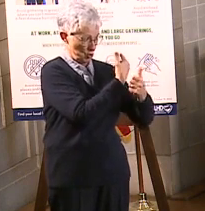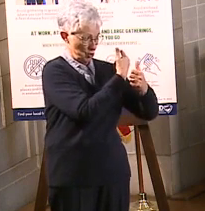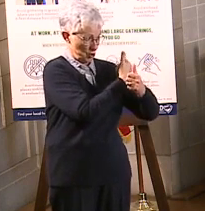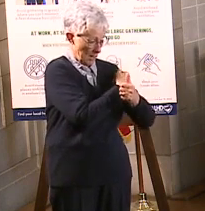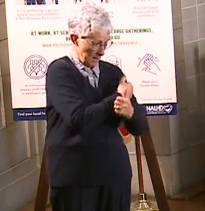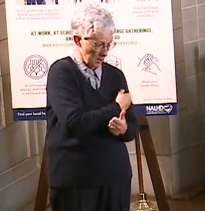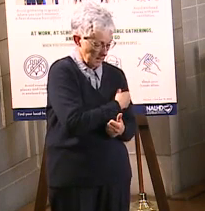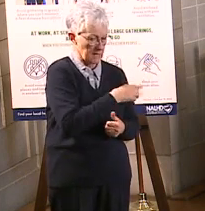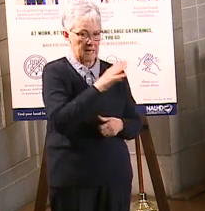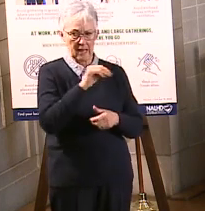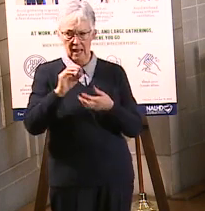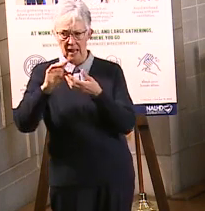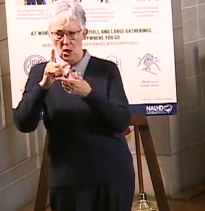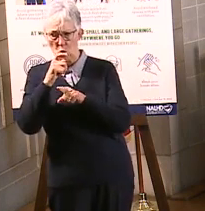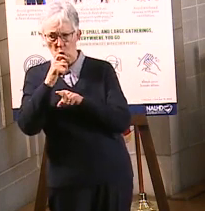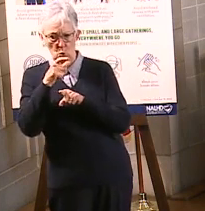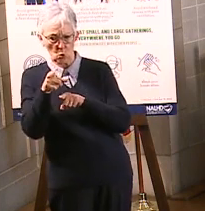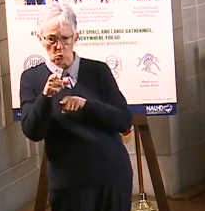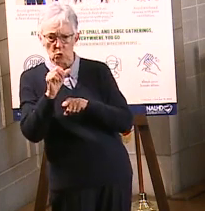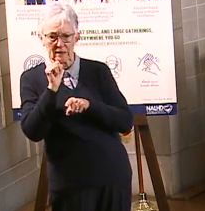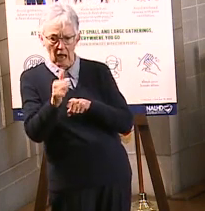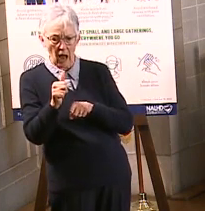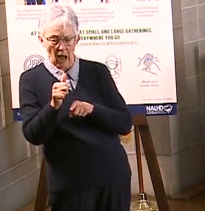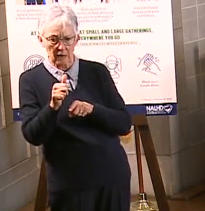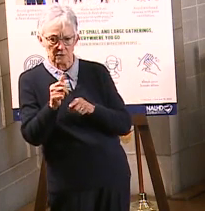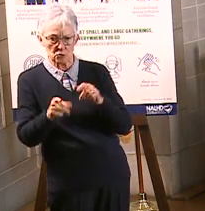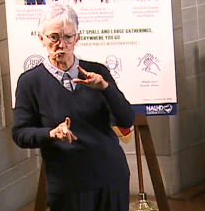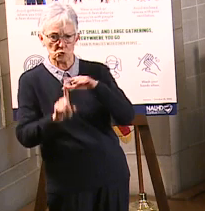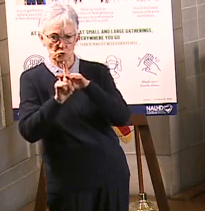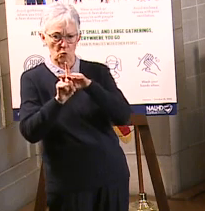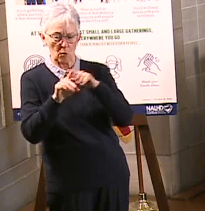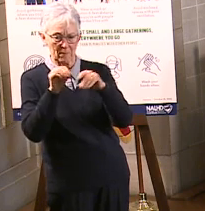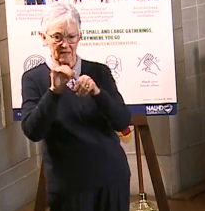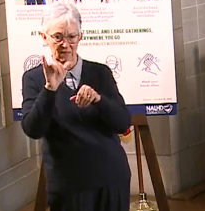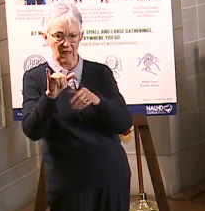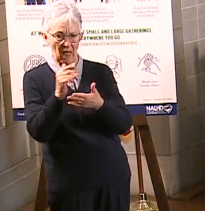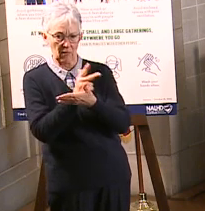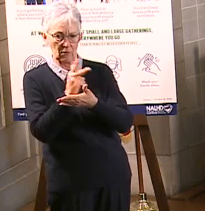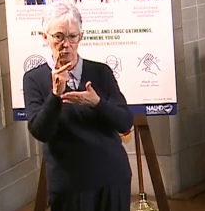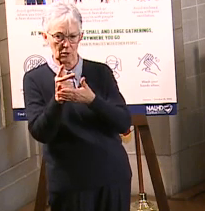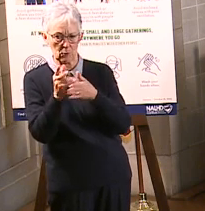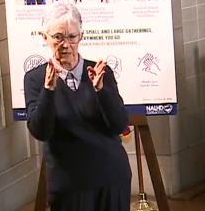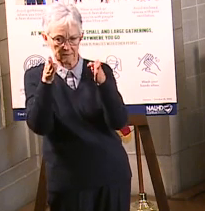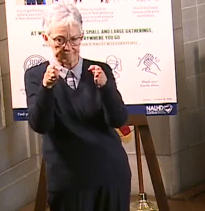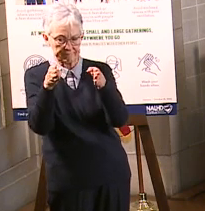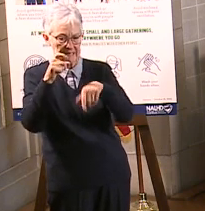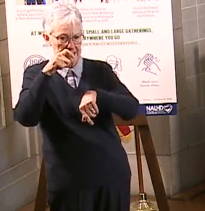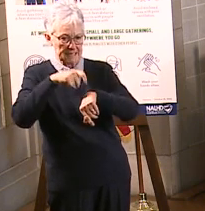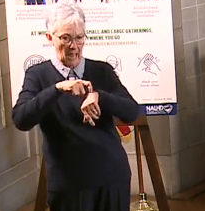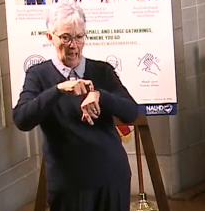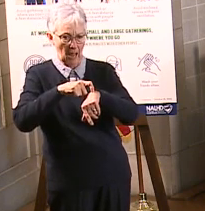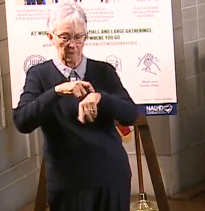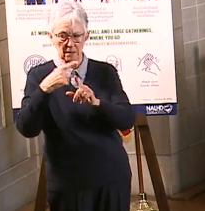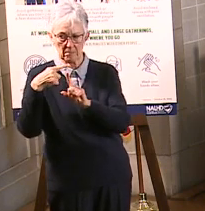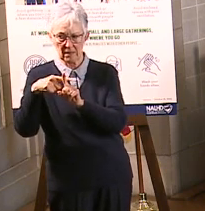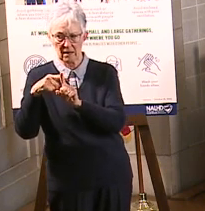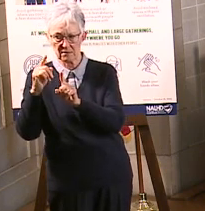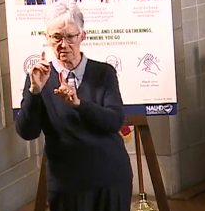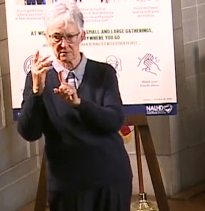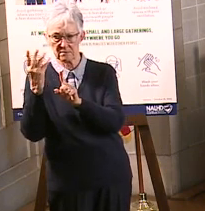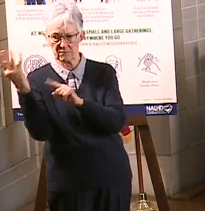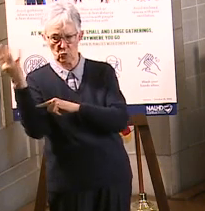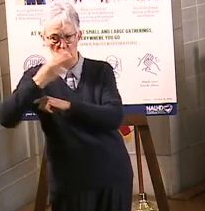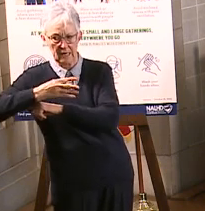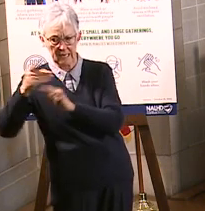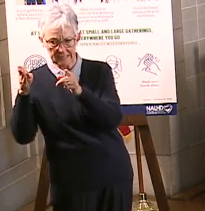period plus their grace period, which is a 4-day grace period recommended by the CDC. And right now it's about 6,000 people have